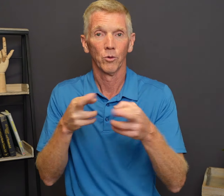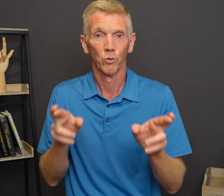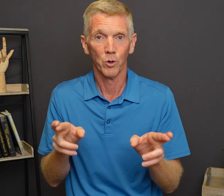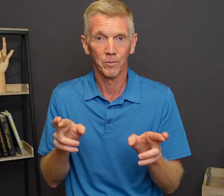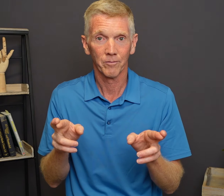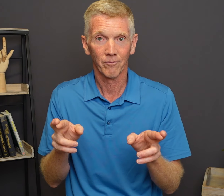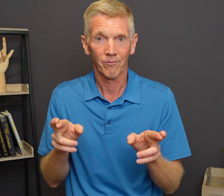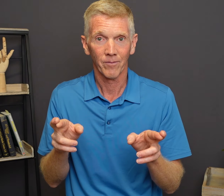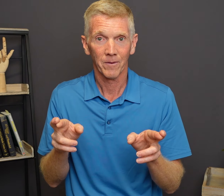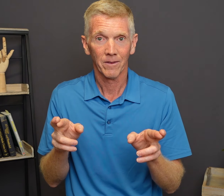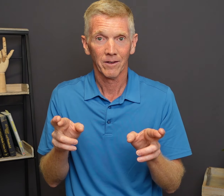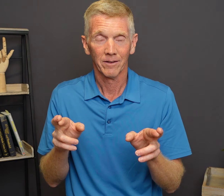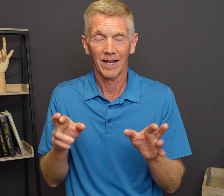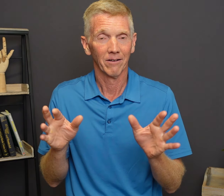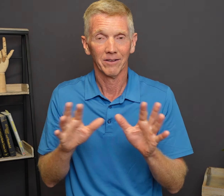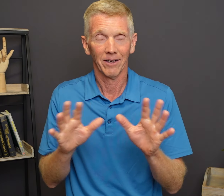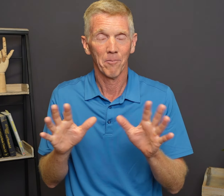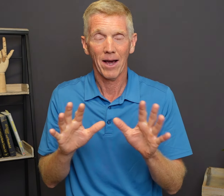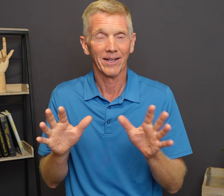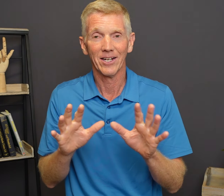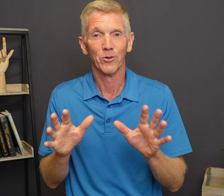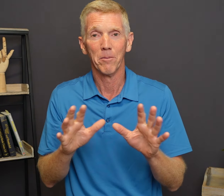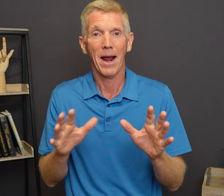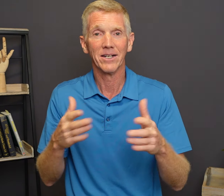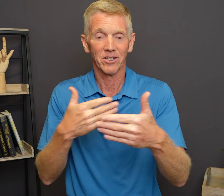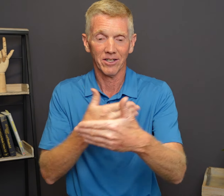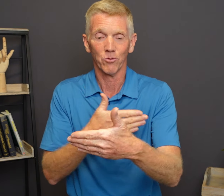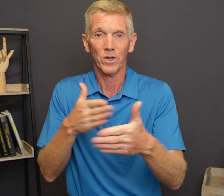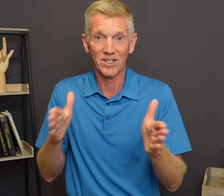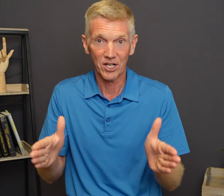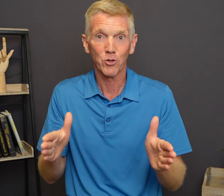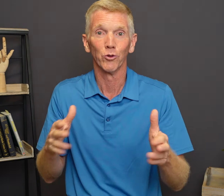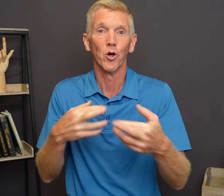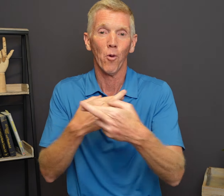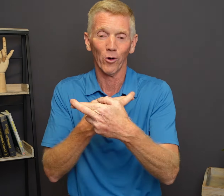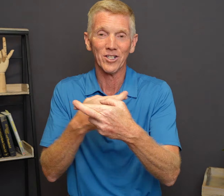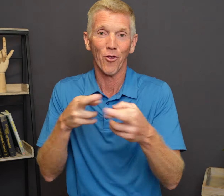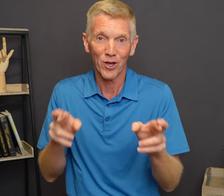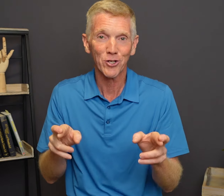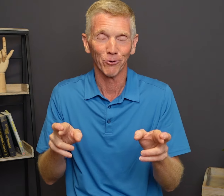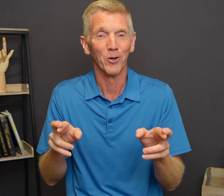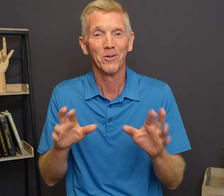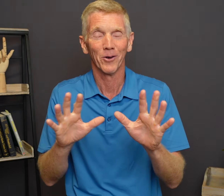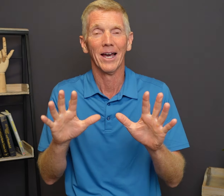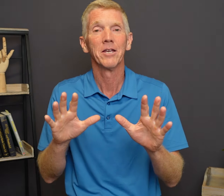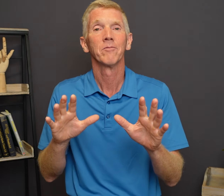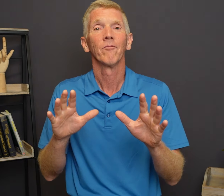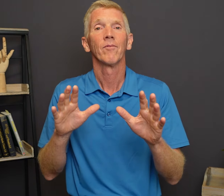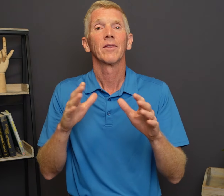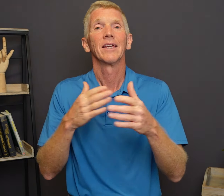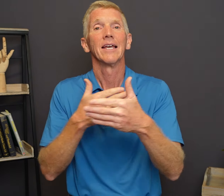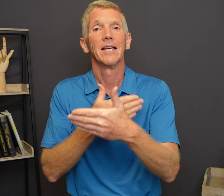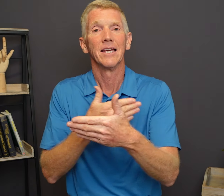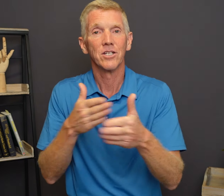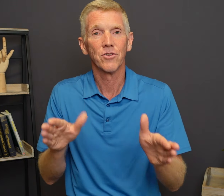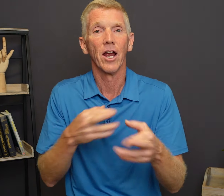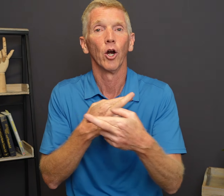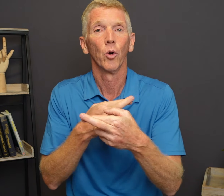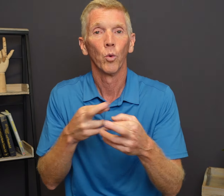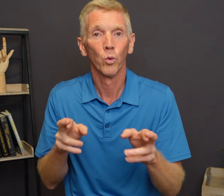room. Now, I'm not going to get into a debate as is this room or is this room, okay? Is there